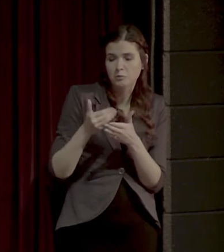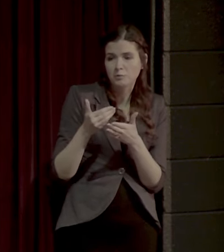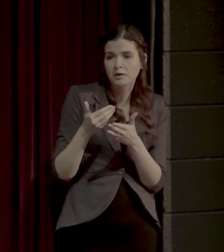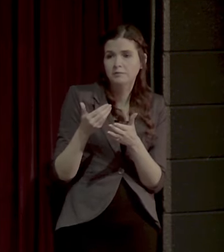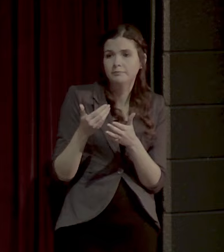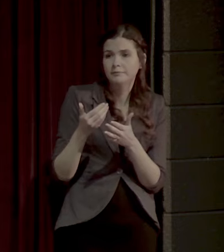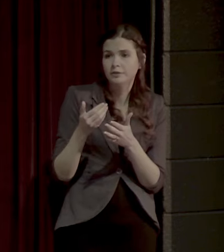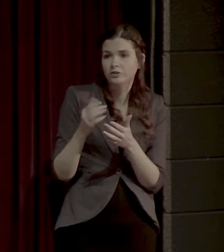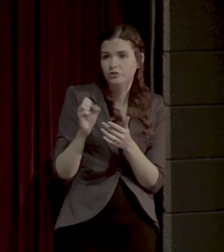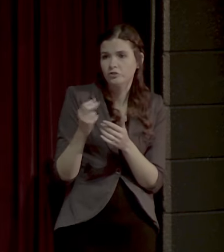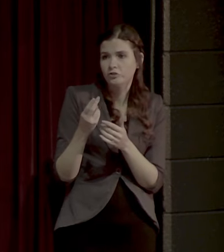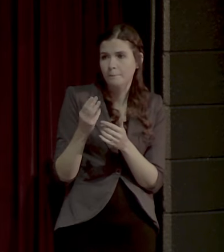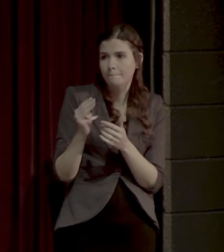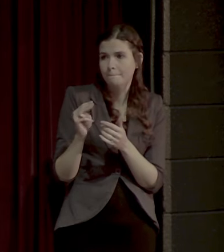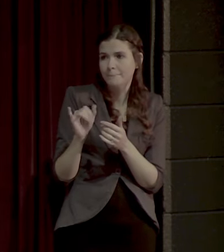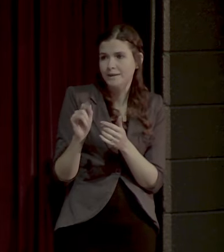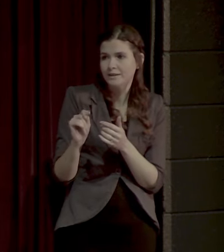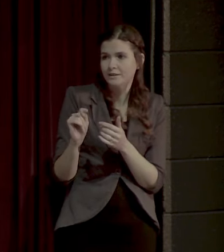Shaylin.